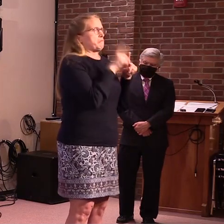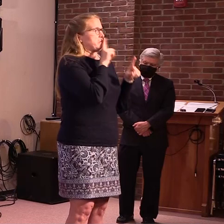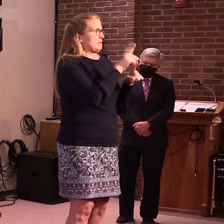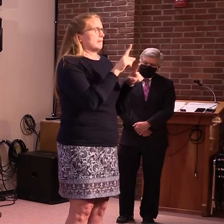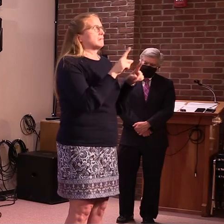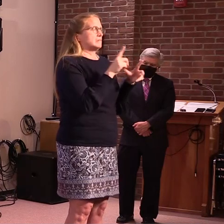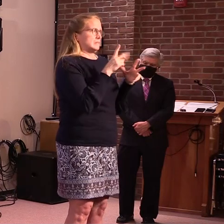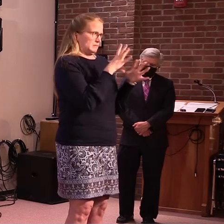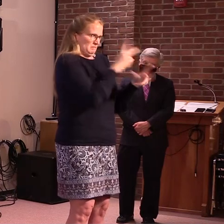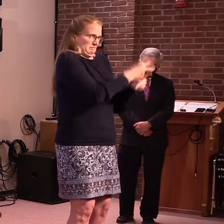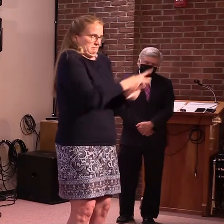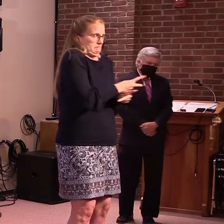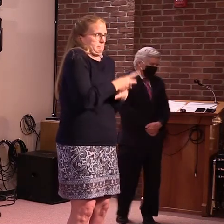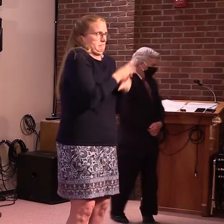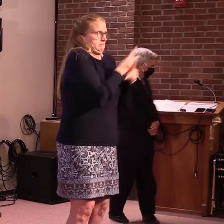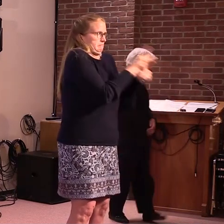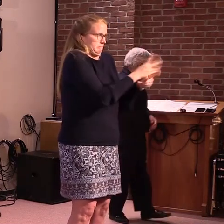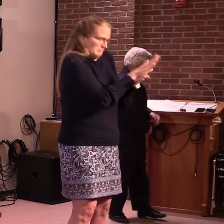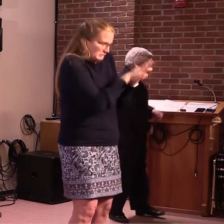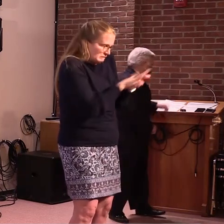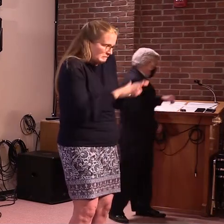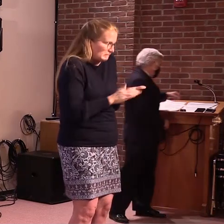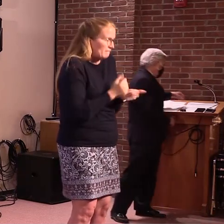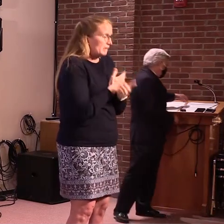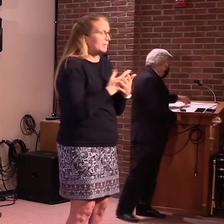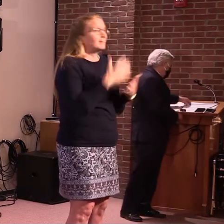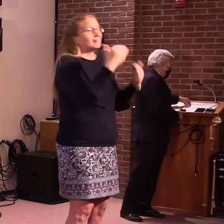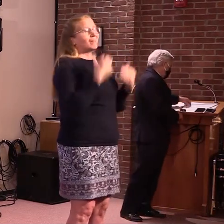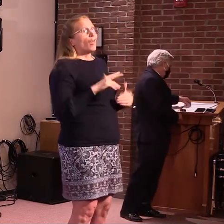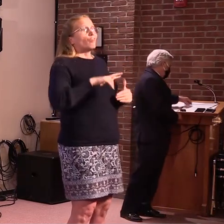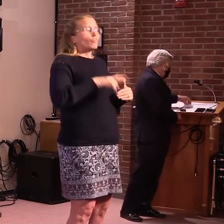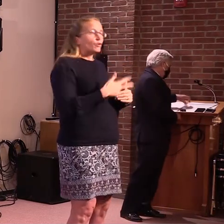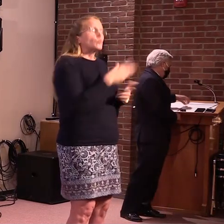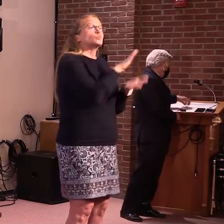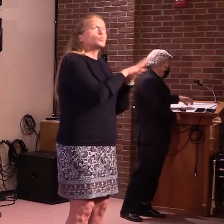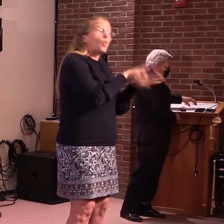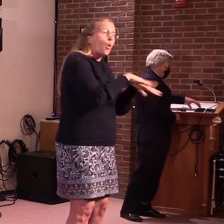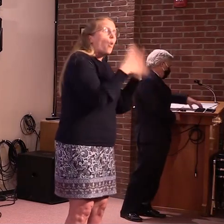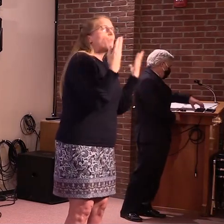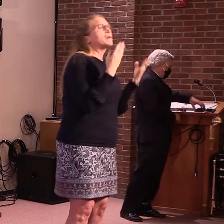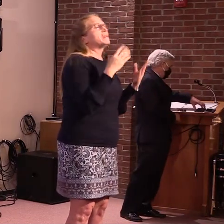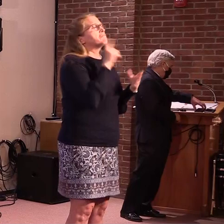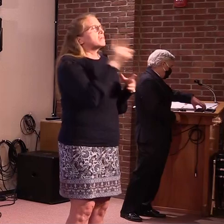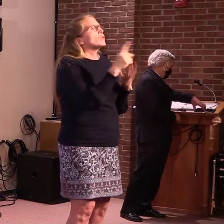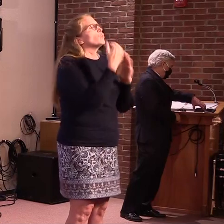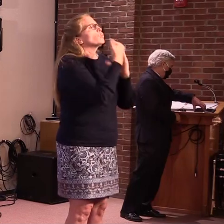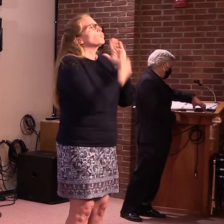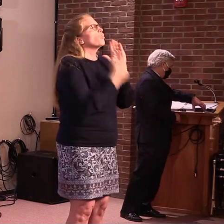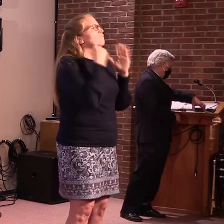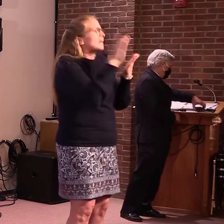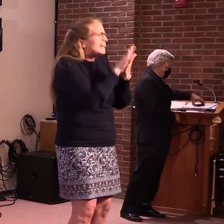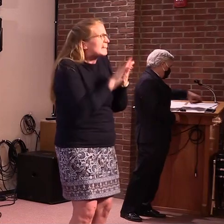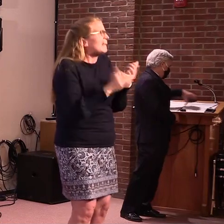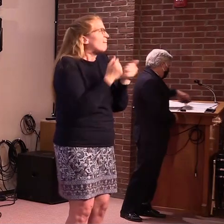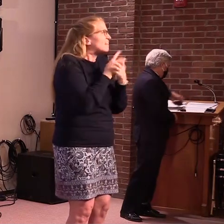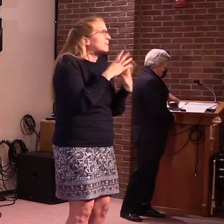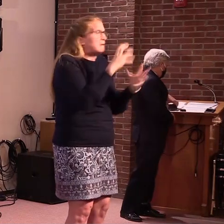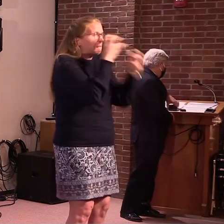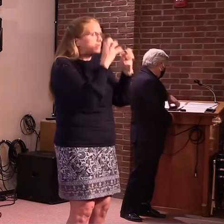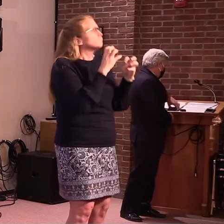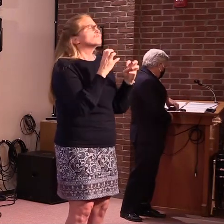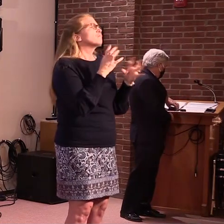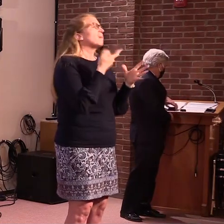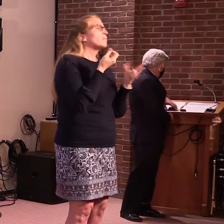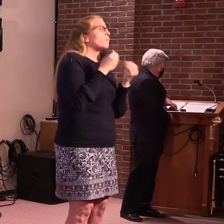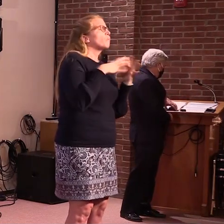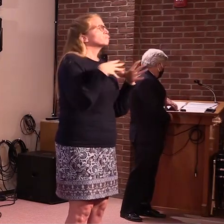schools are open for in-person instruction and implementing less restrictive measures. To give you a better idea of what this looks